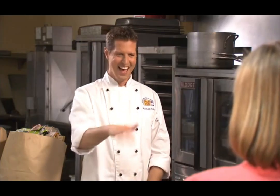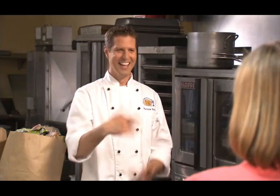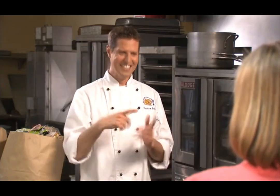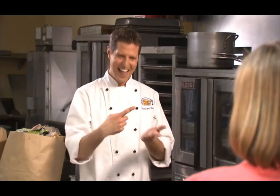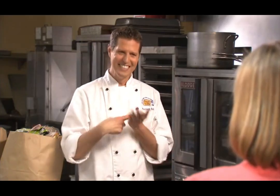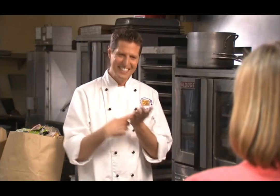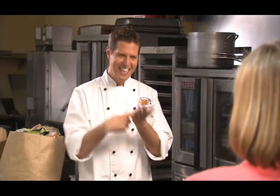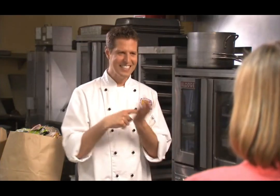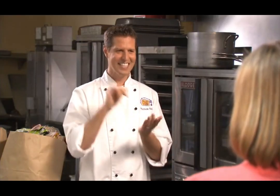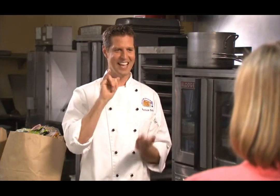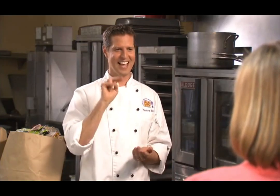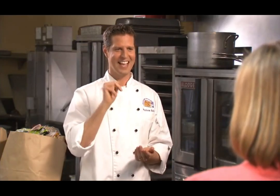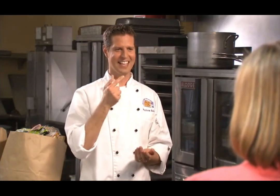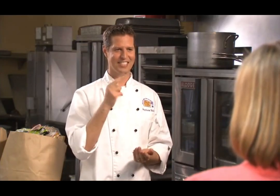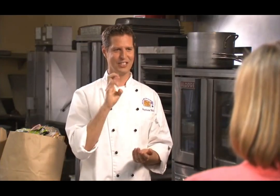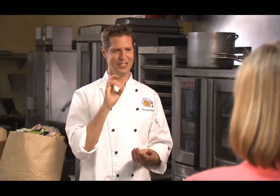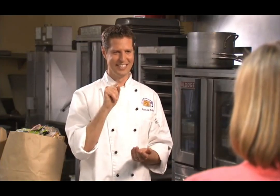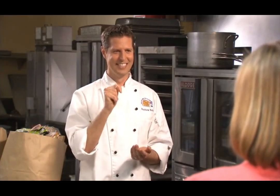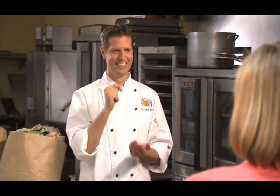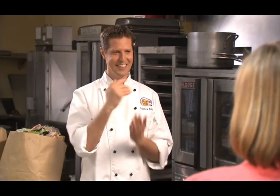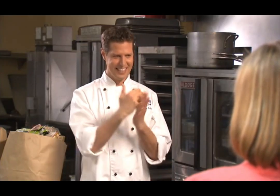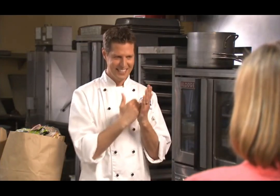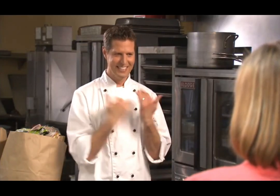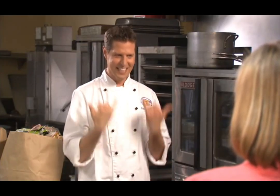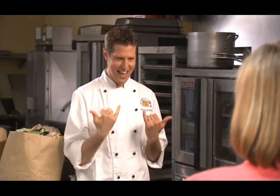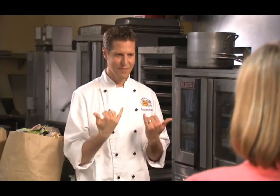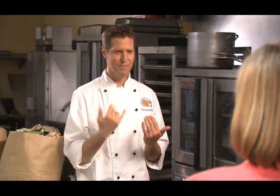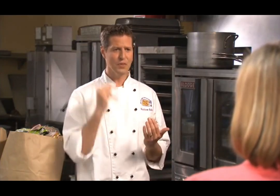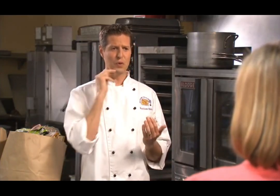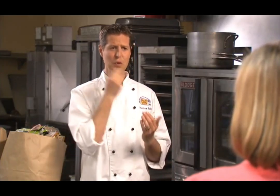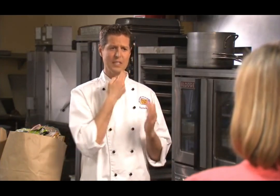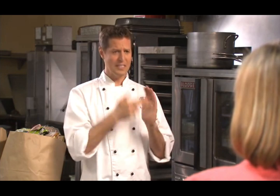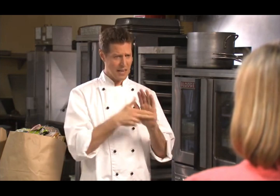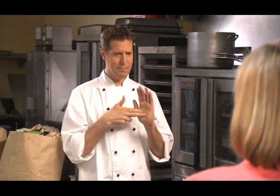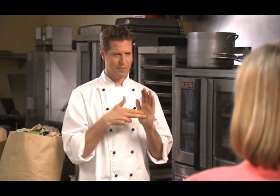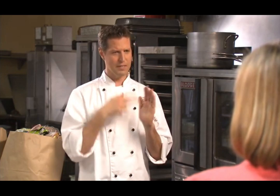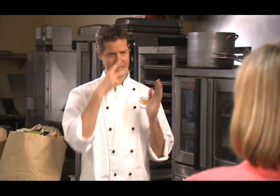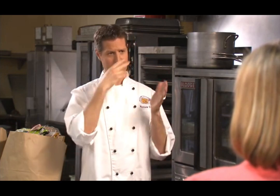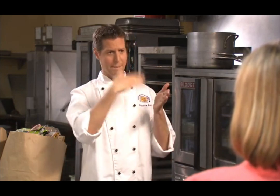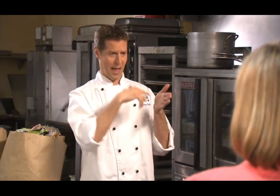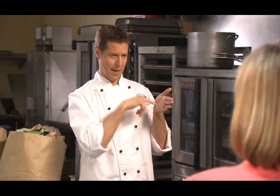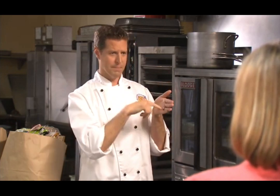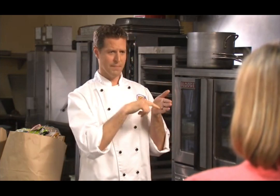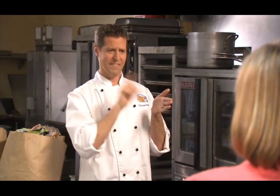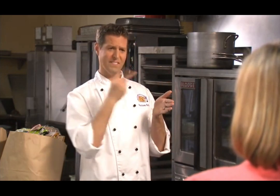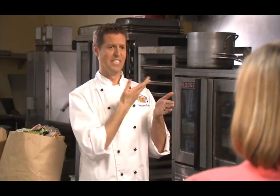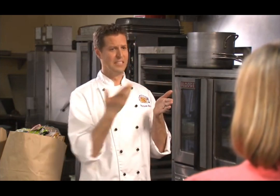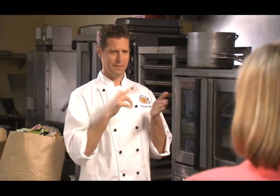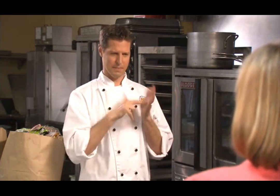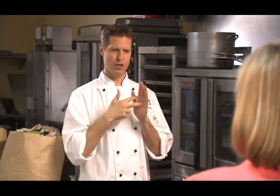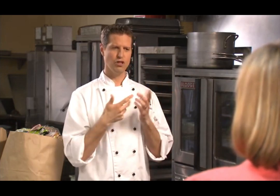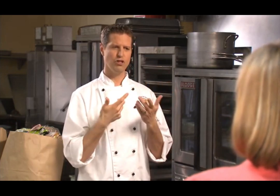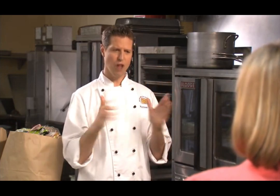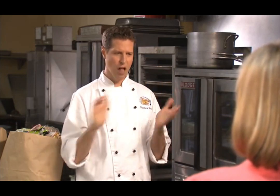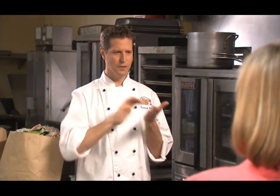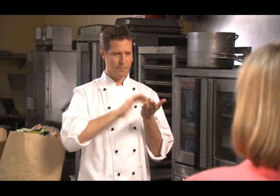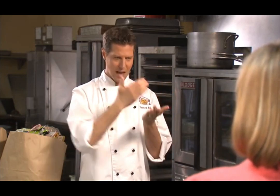Let's talk about the ingredient list now. That's at the bottom of the nutrition label. The ingredients in the product are listed on the label starting